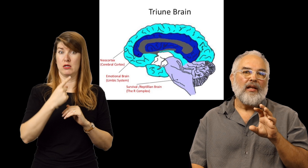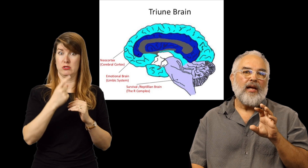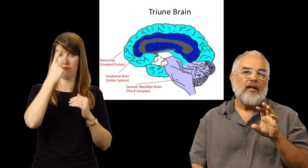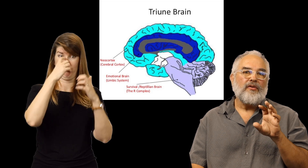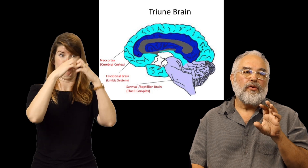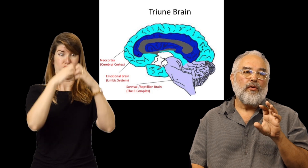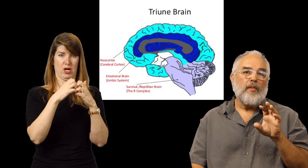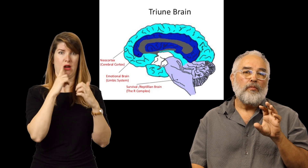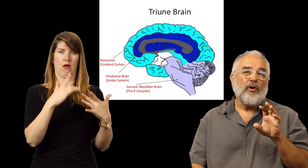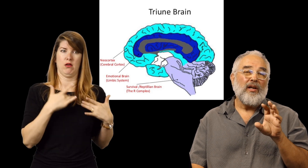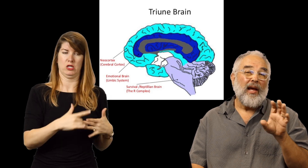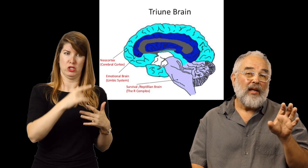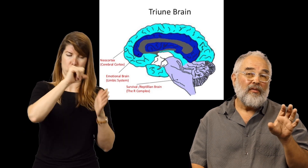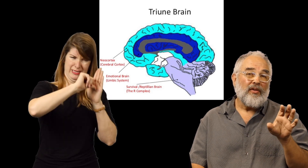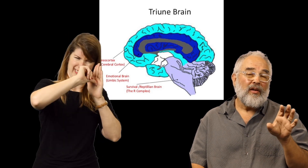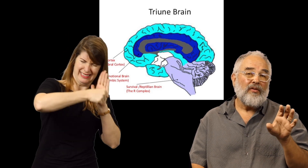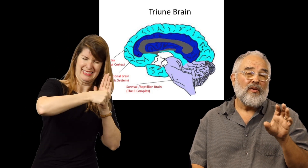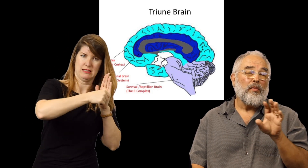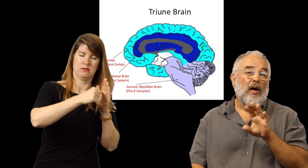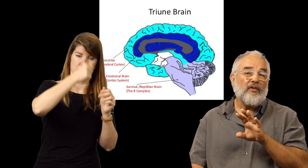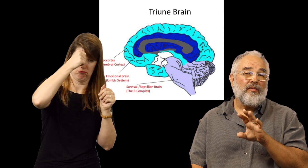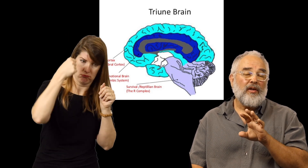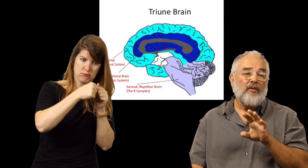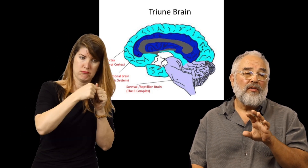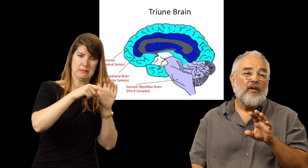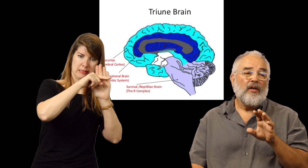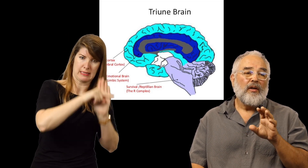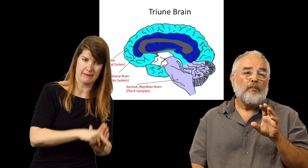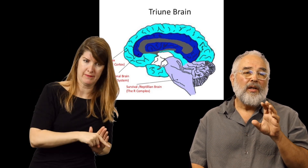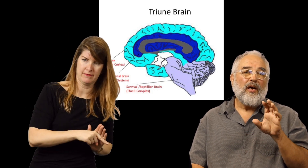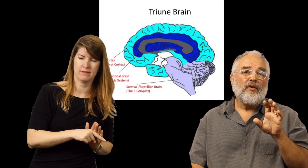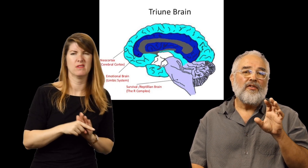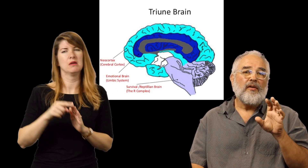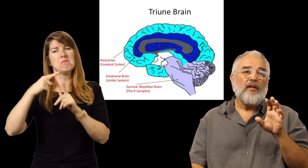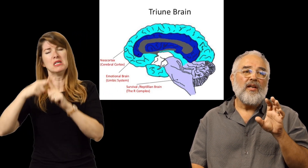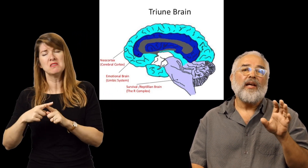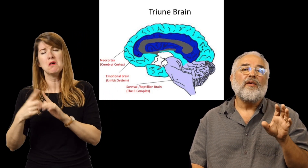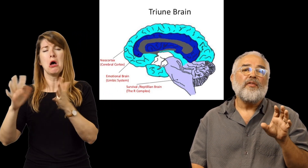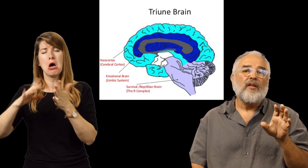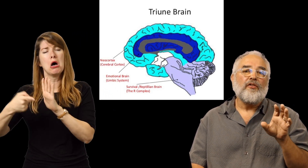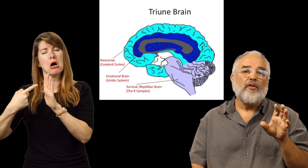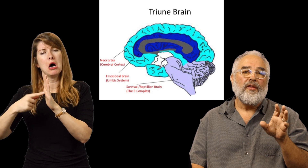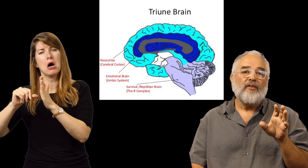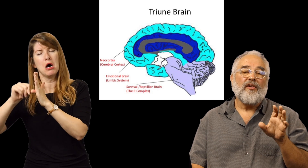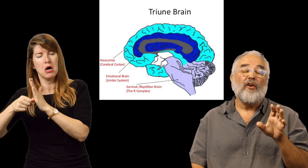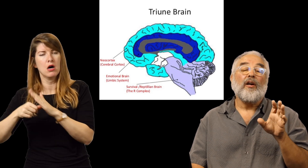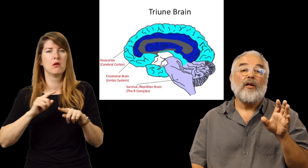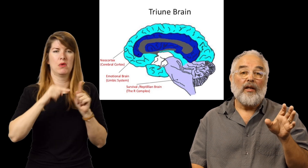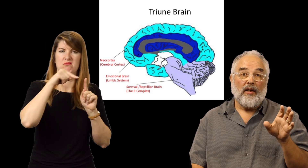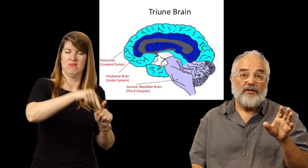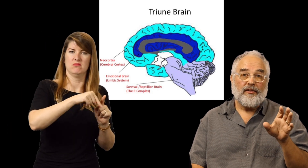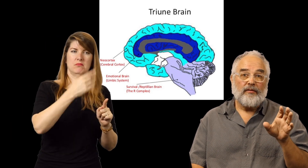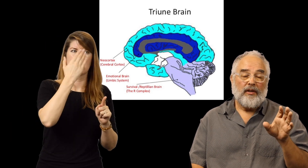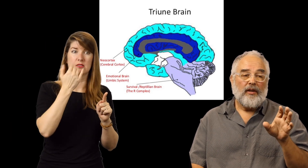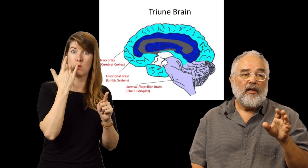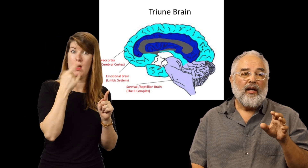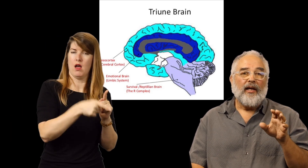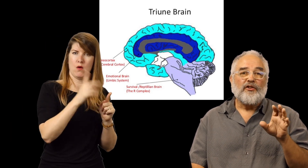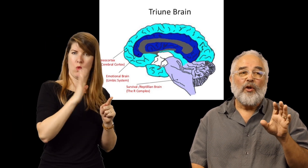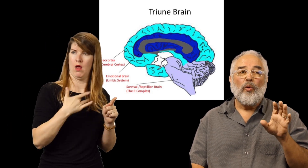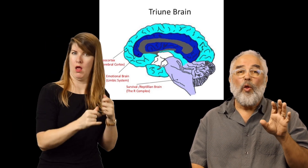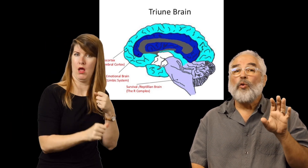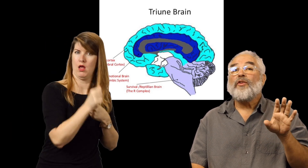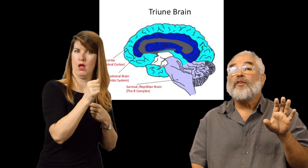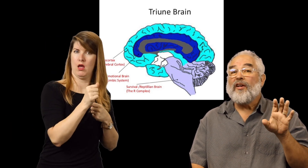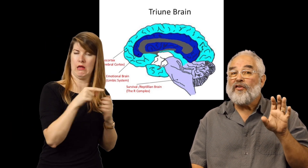is allocated to remembering negative things than positive things, because the negative things are the things that are going to kill us.